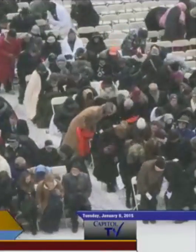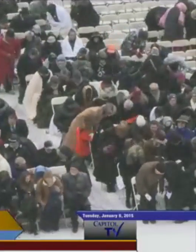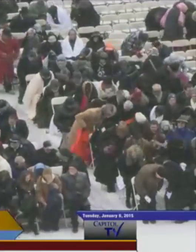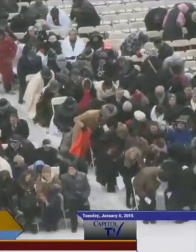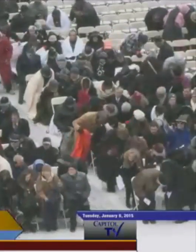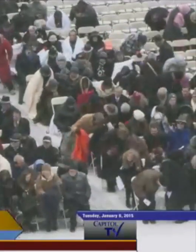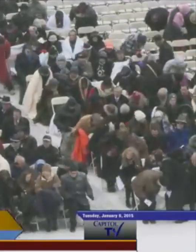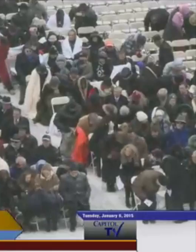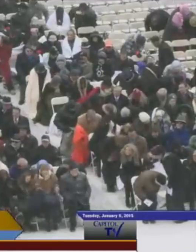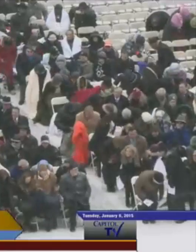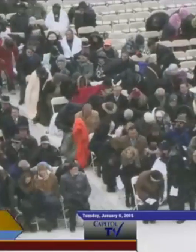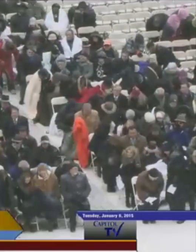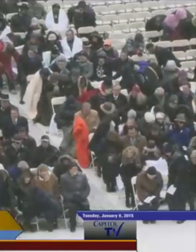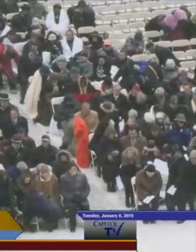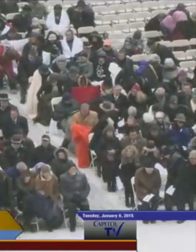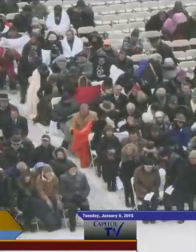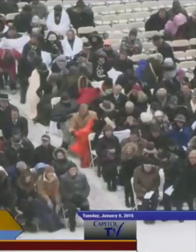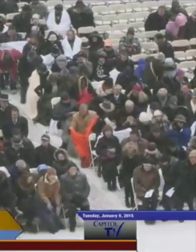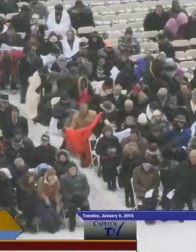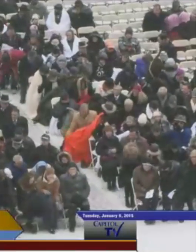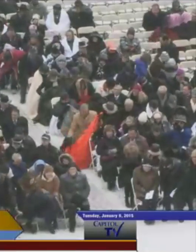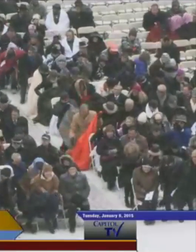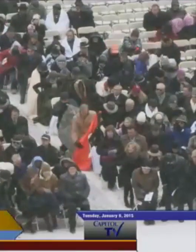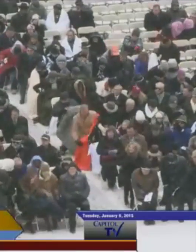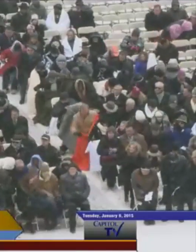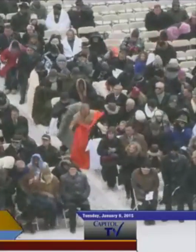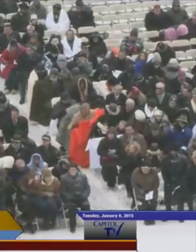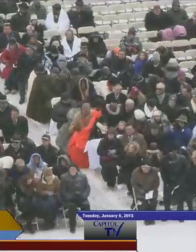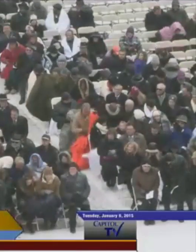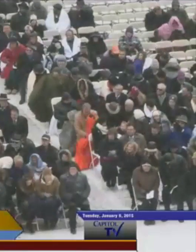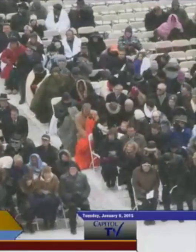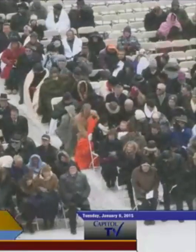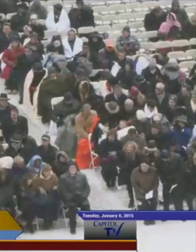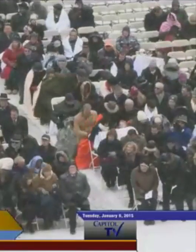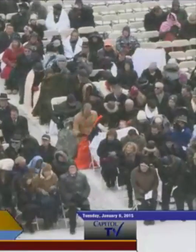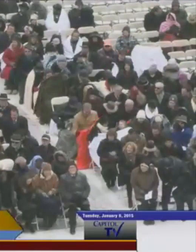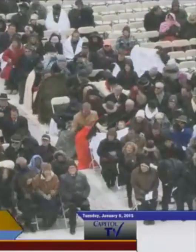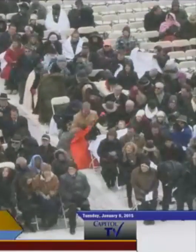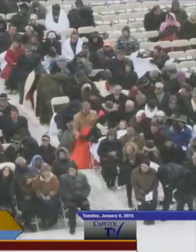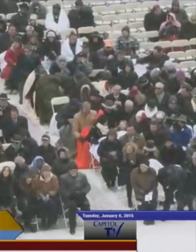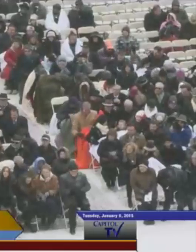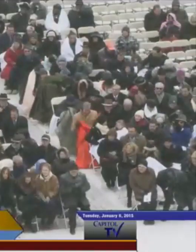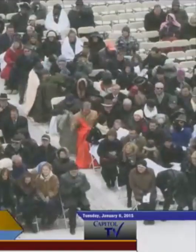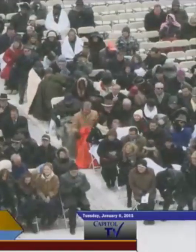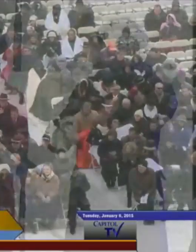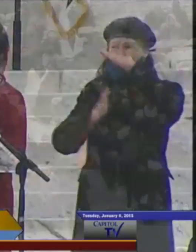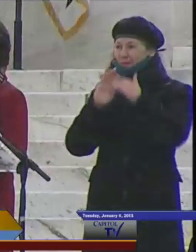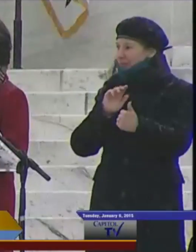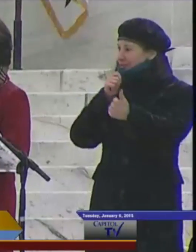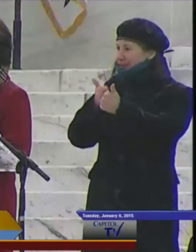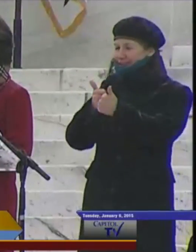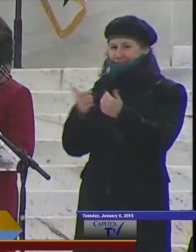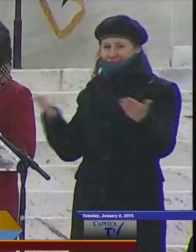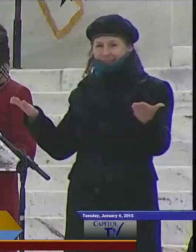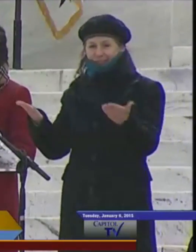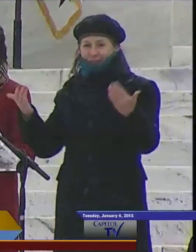My fellow Rhode Islanders, it is a great honor to address you today. I'm humbled by the challenges before